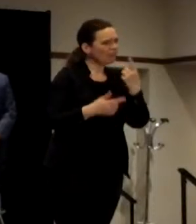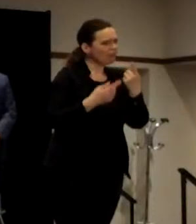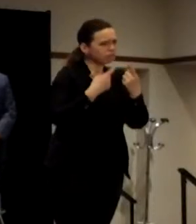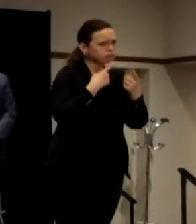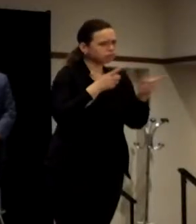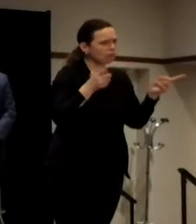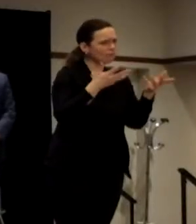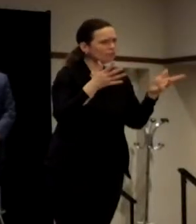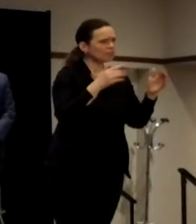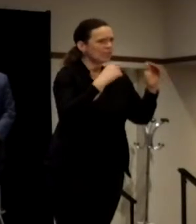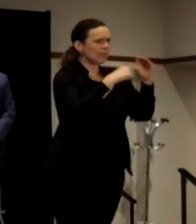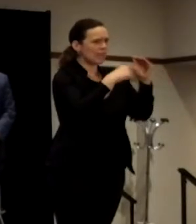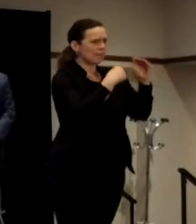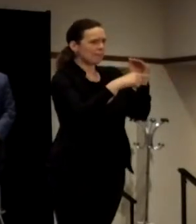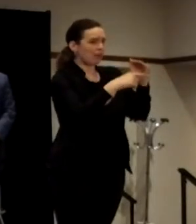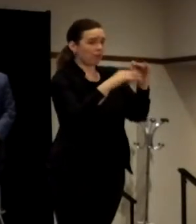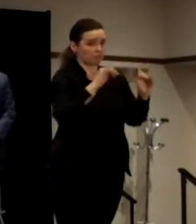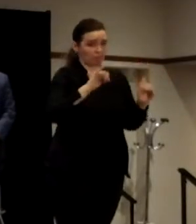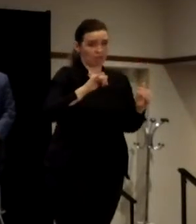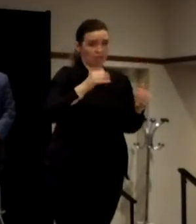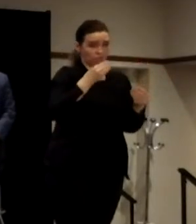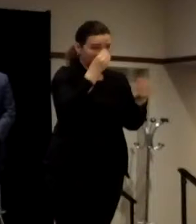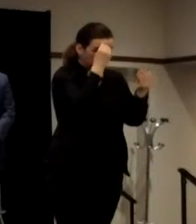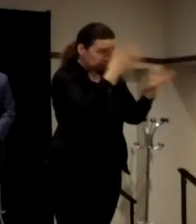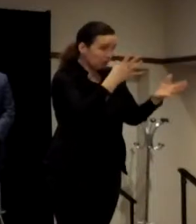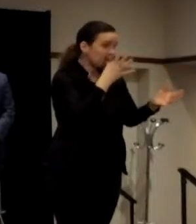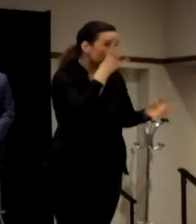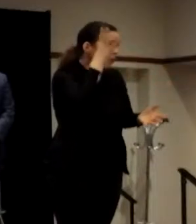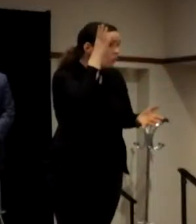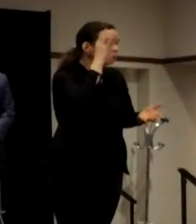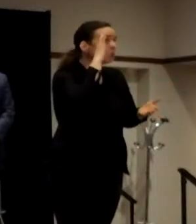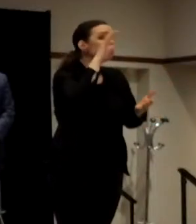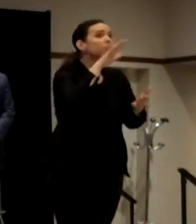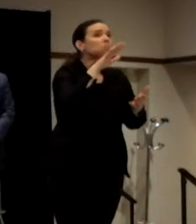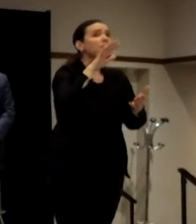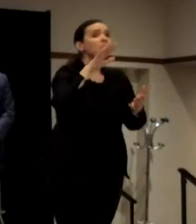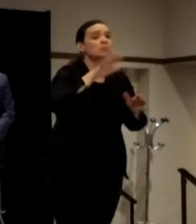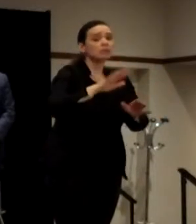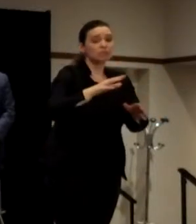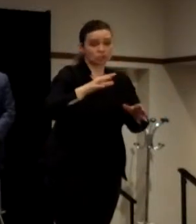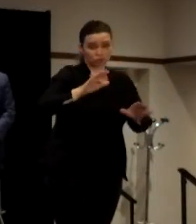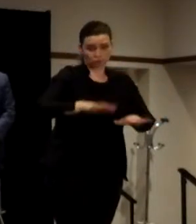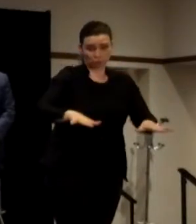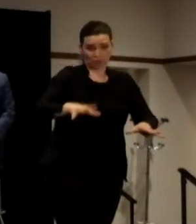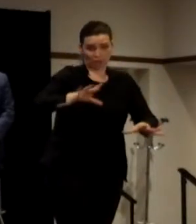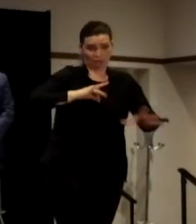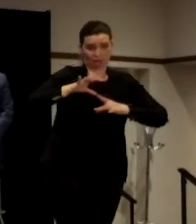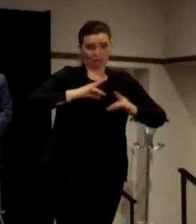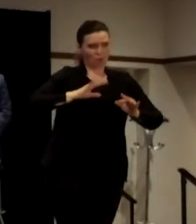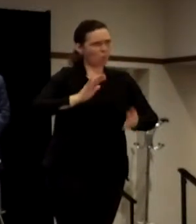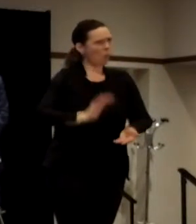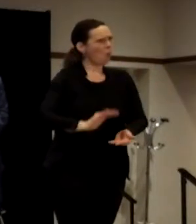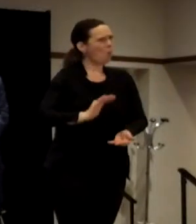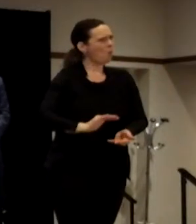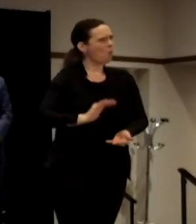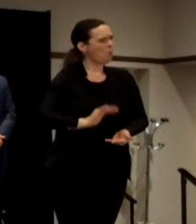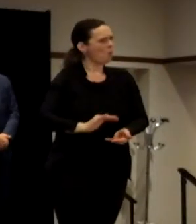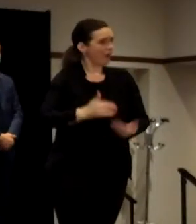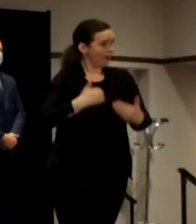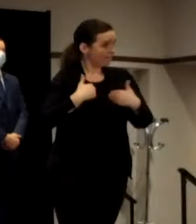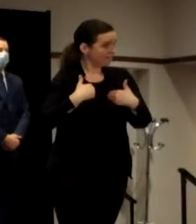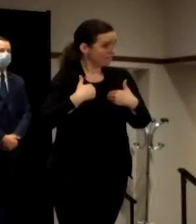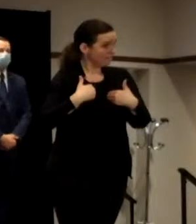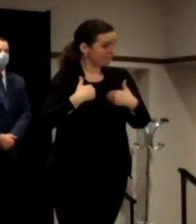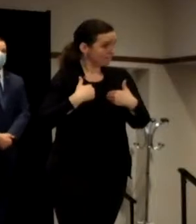that their transmission rate is low because kids are not in school and they should stay out of the classroom? What would you say to a parent? So we do have, actually, we have the data